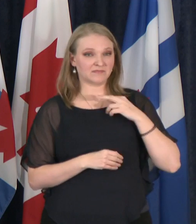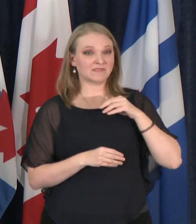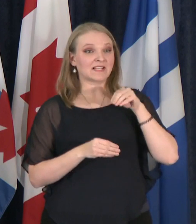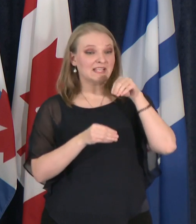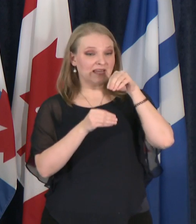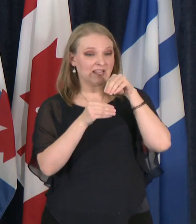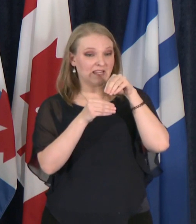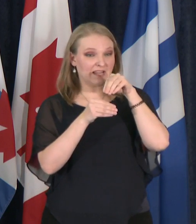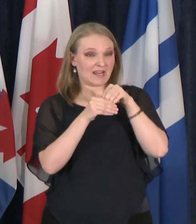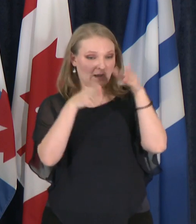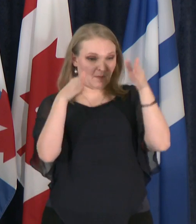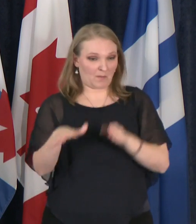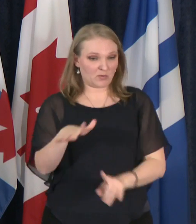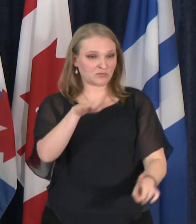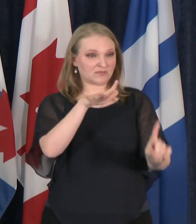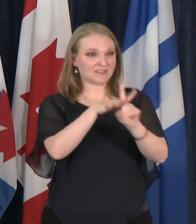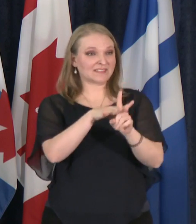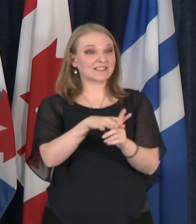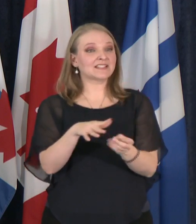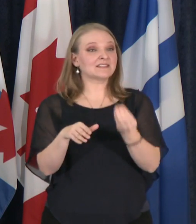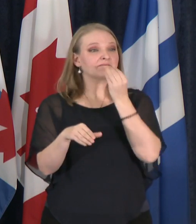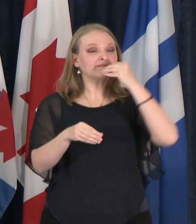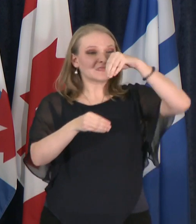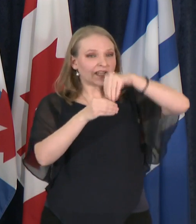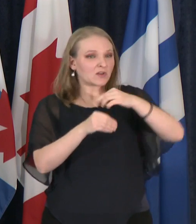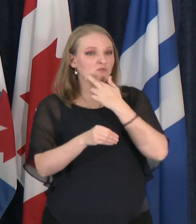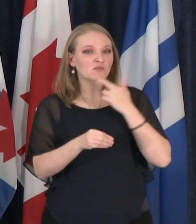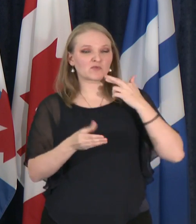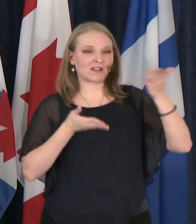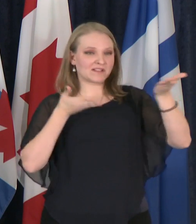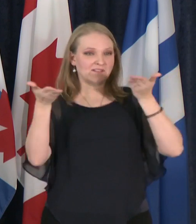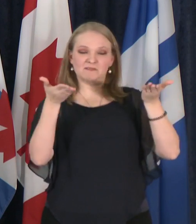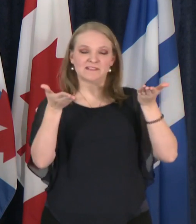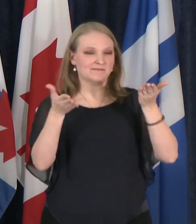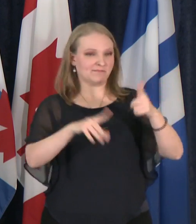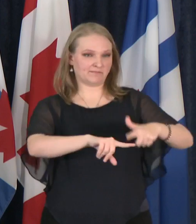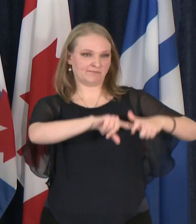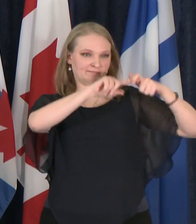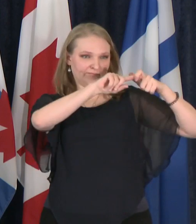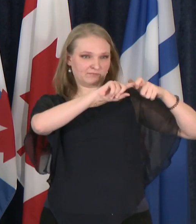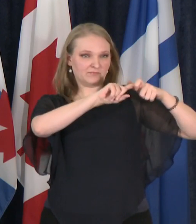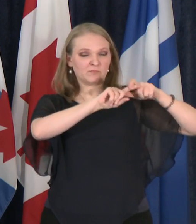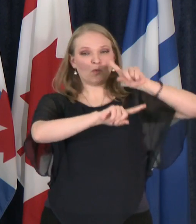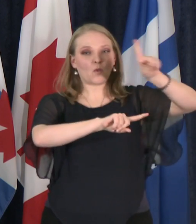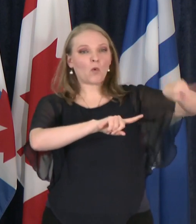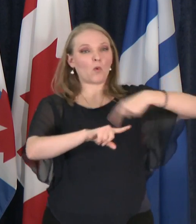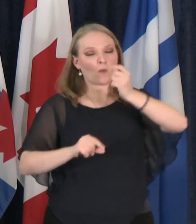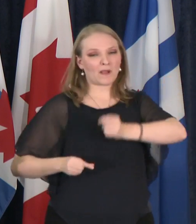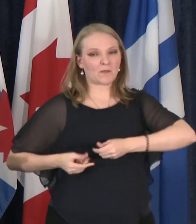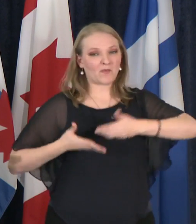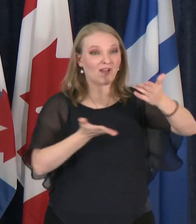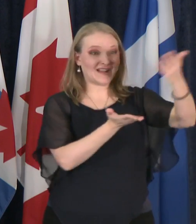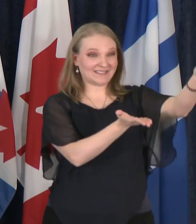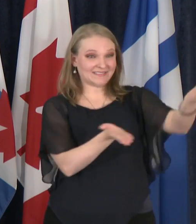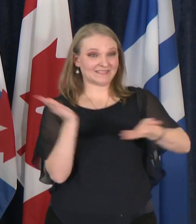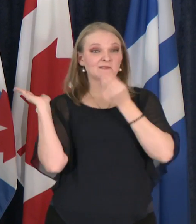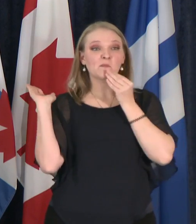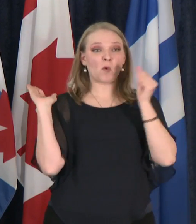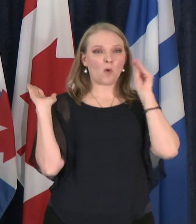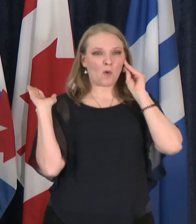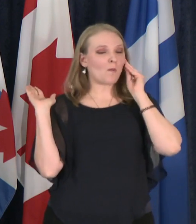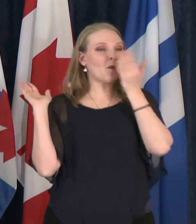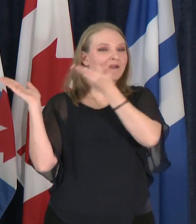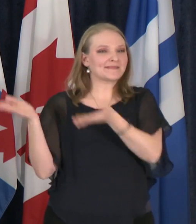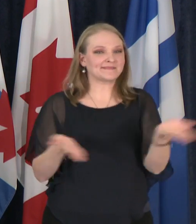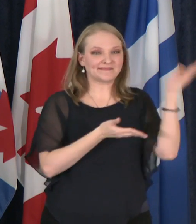in-person dine-in service and move exclusively to takeout and delivery service as soon